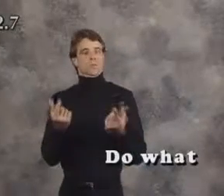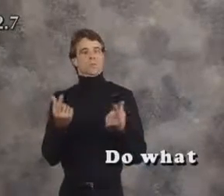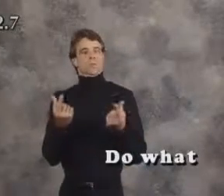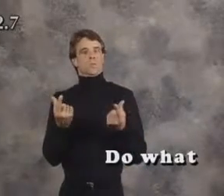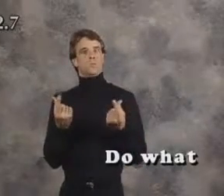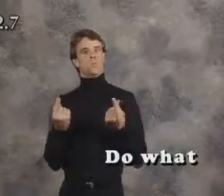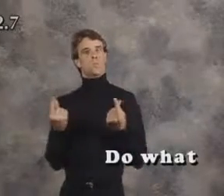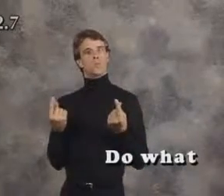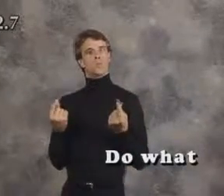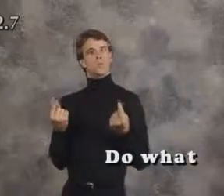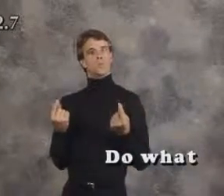Do what?